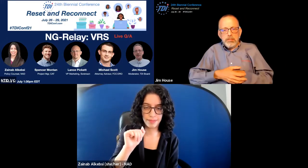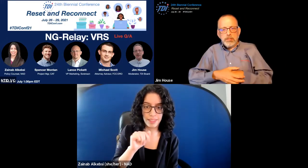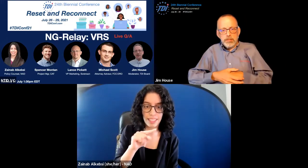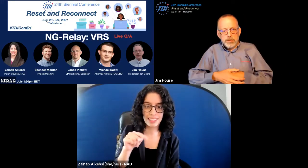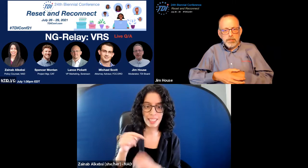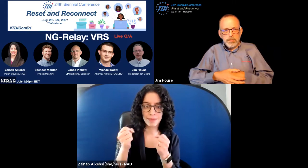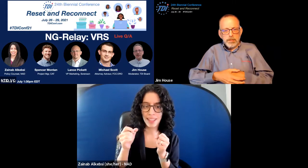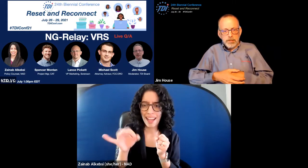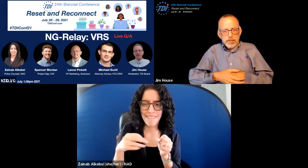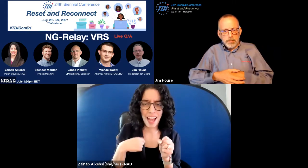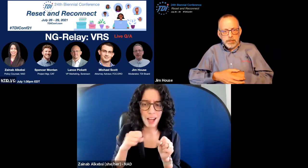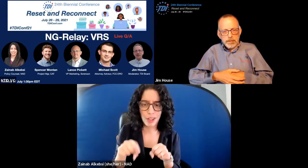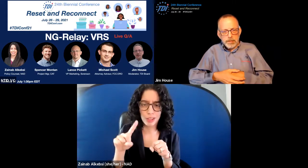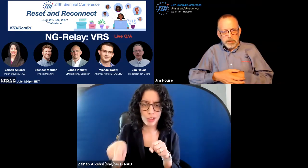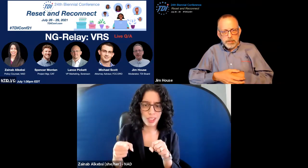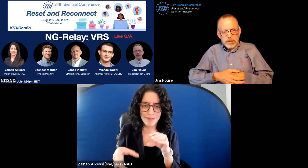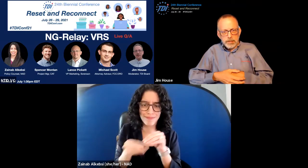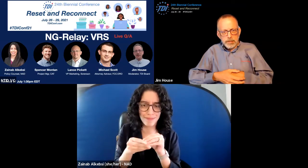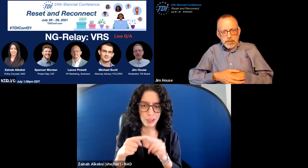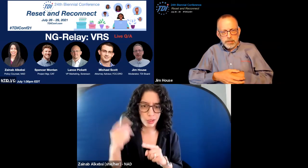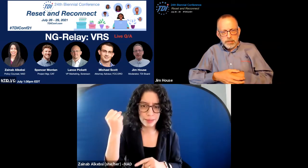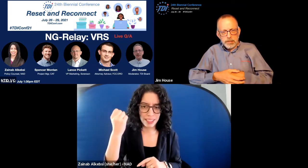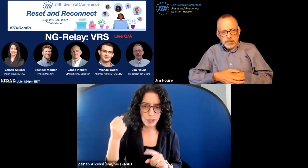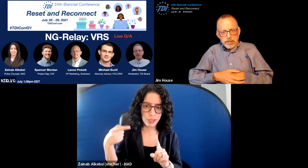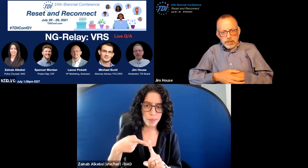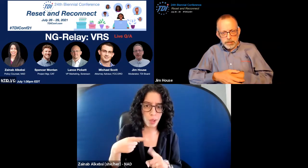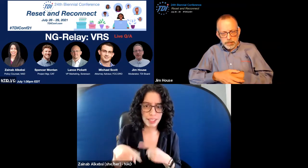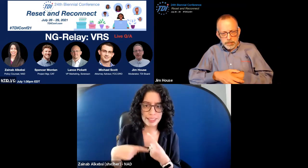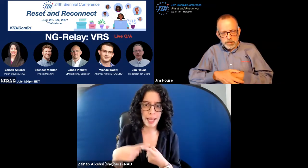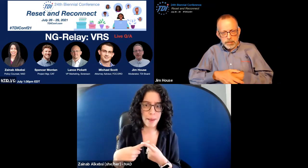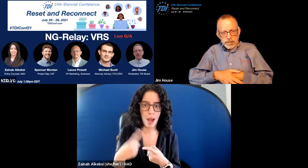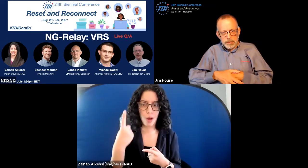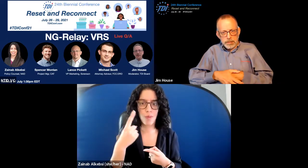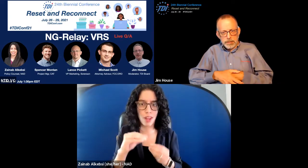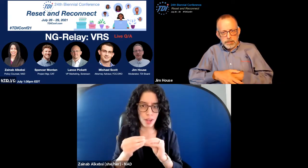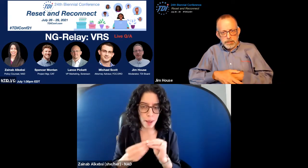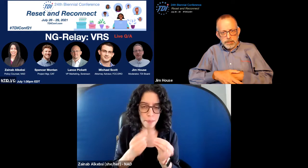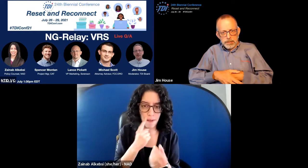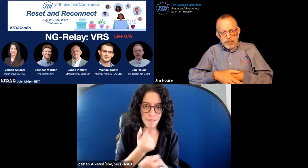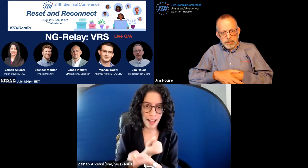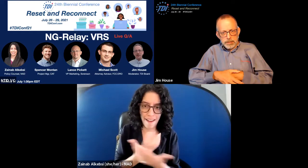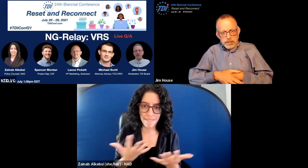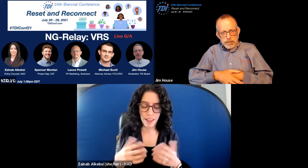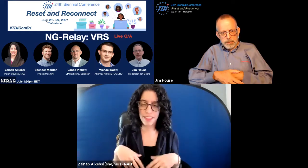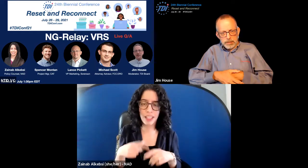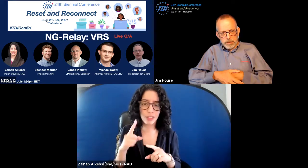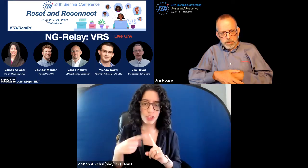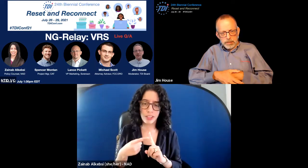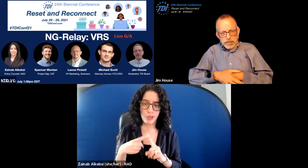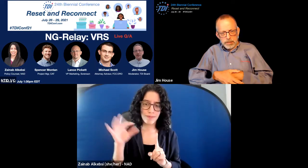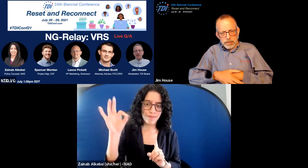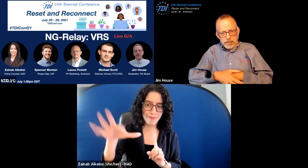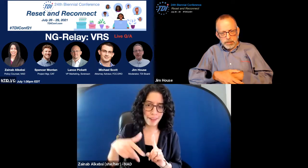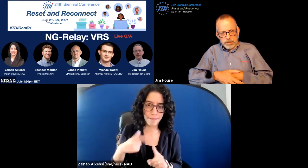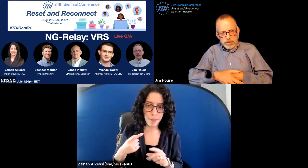One more, Zainab, just one more. Yes, just one more quick thing I wanted to add to Spencer, the point about that one number for